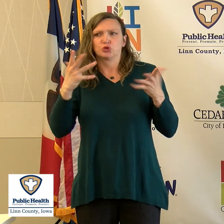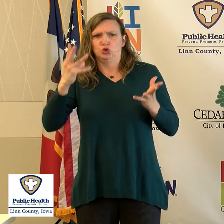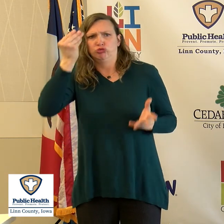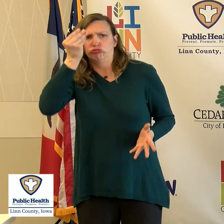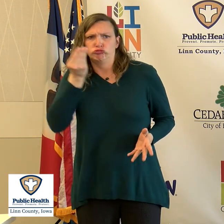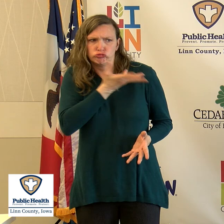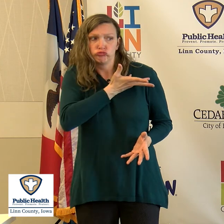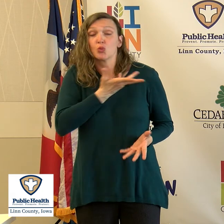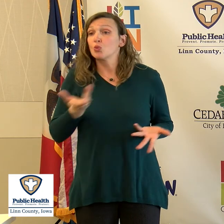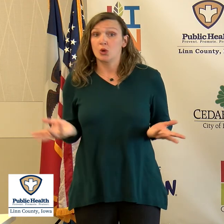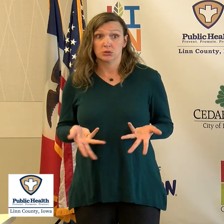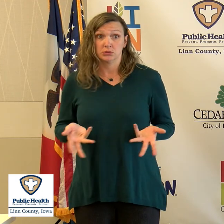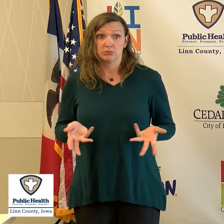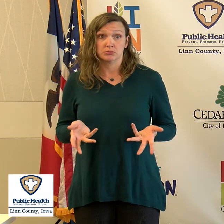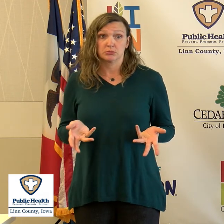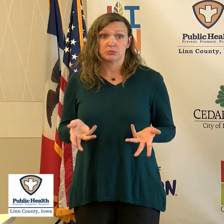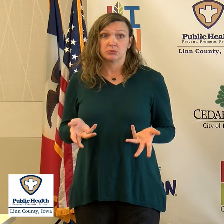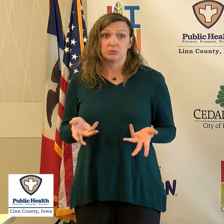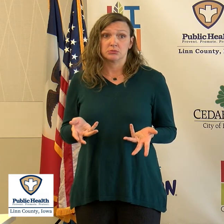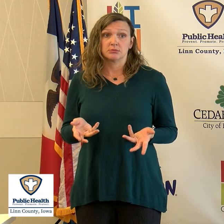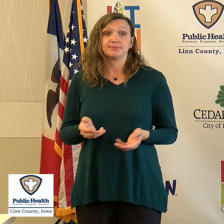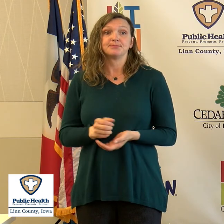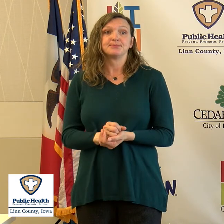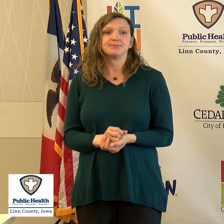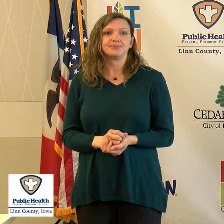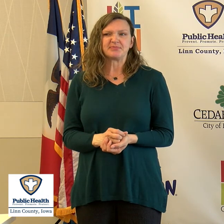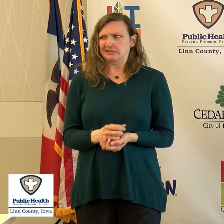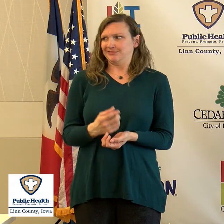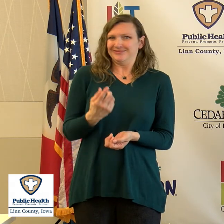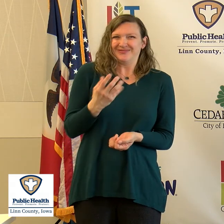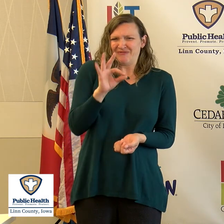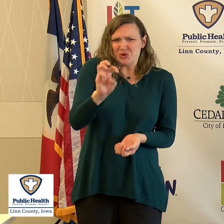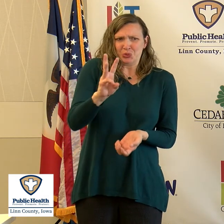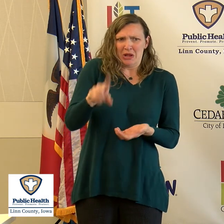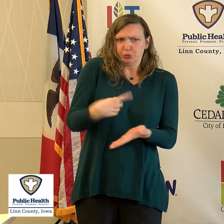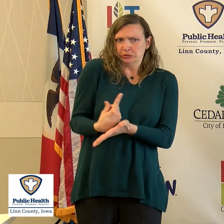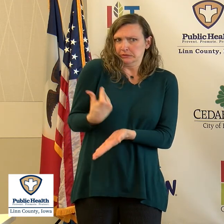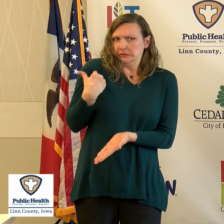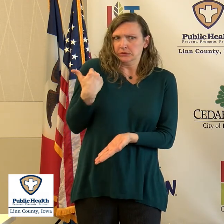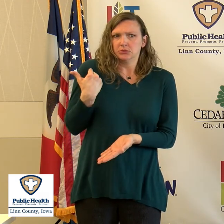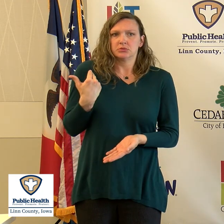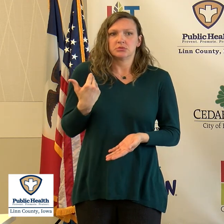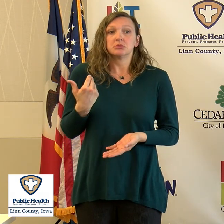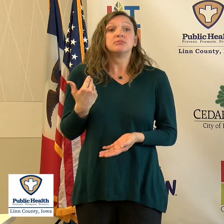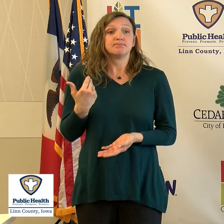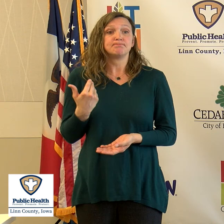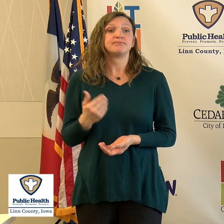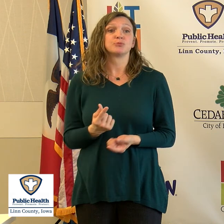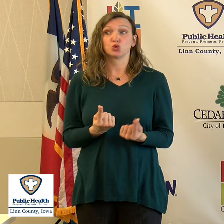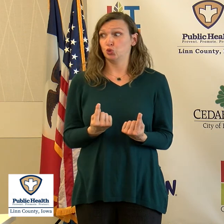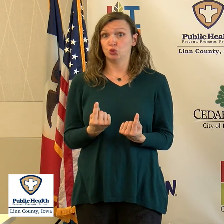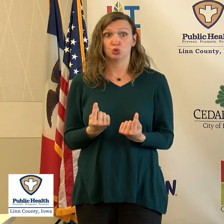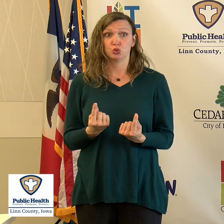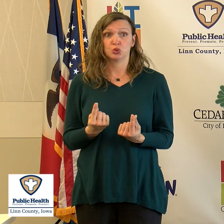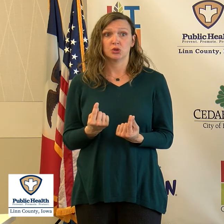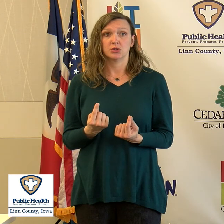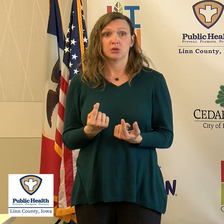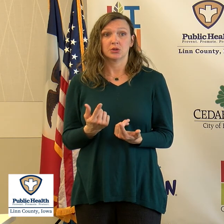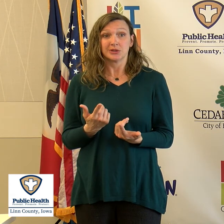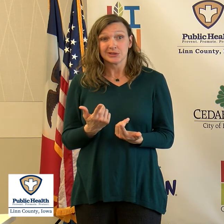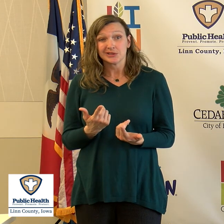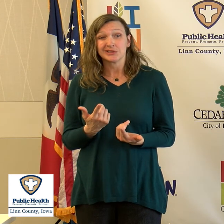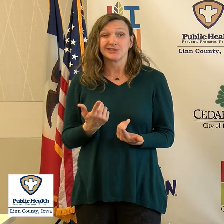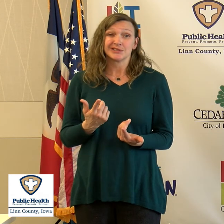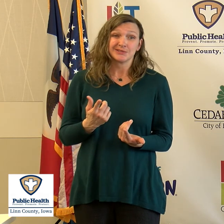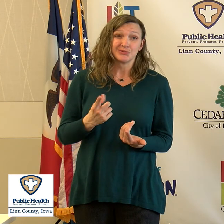attention just a few hours ago, we have been developing what our response is going to be. And really, our